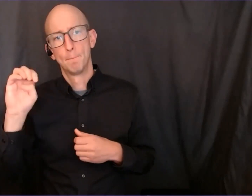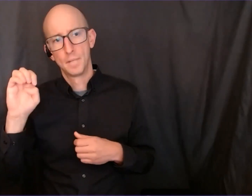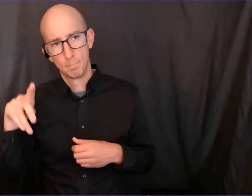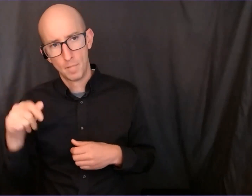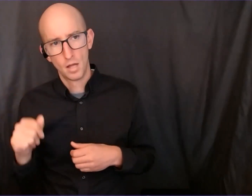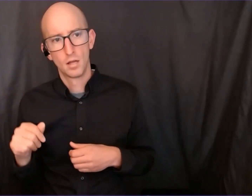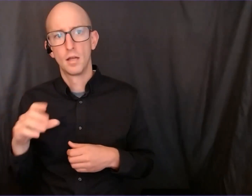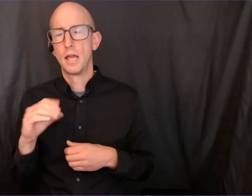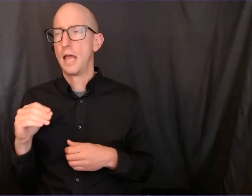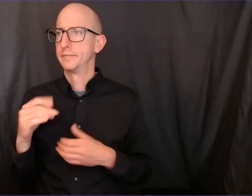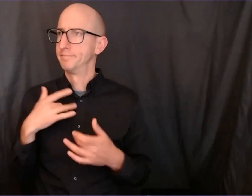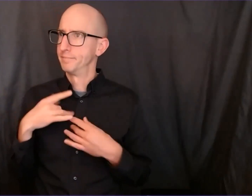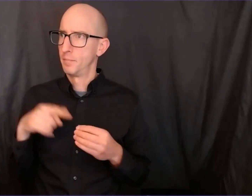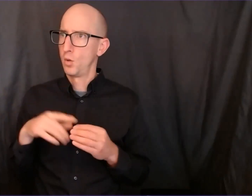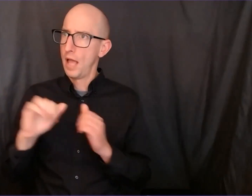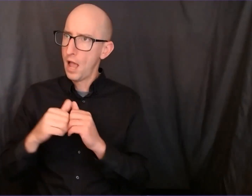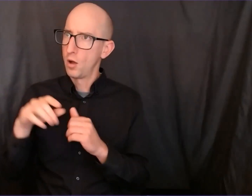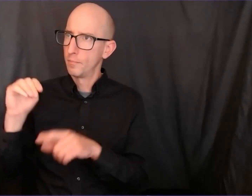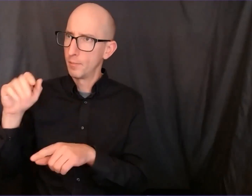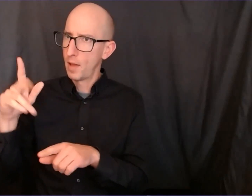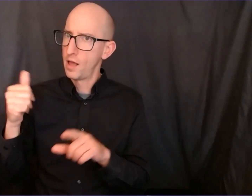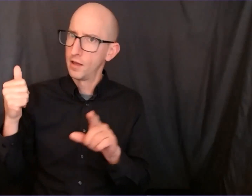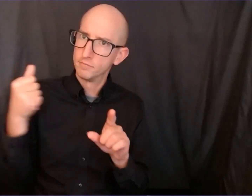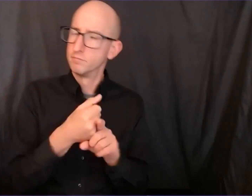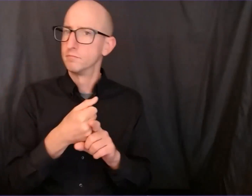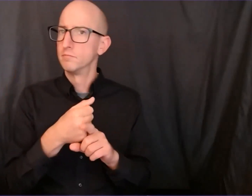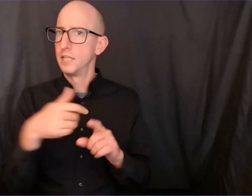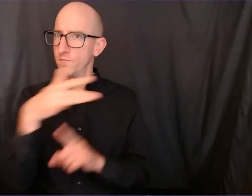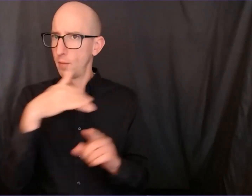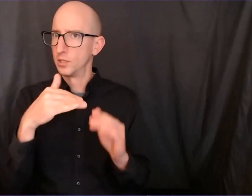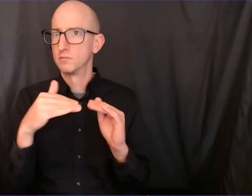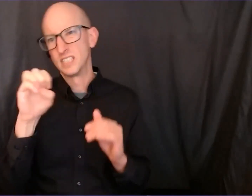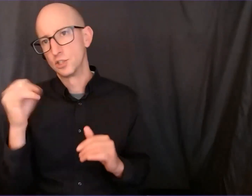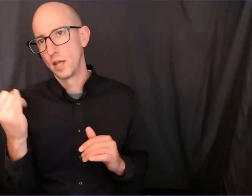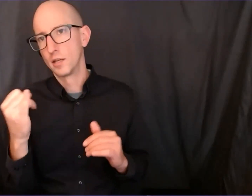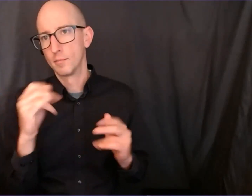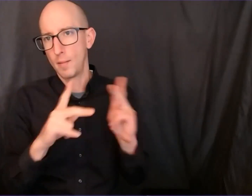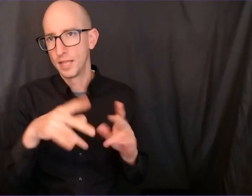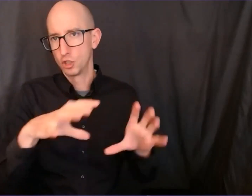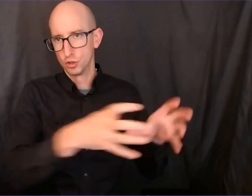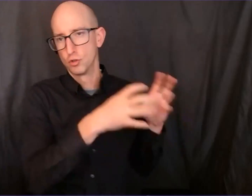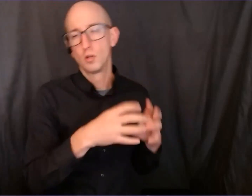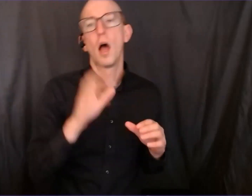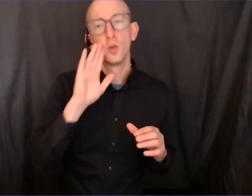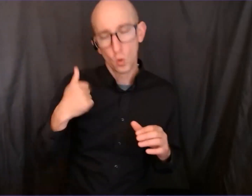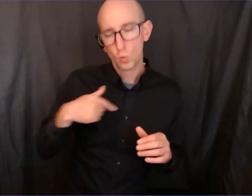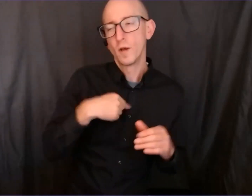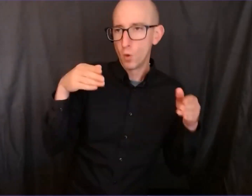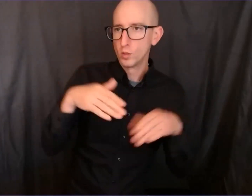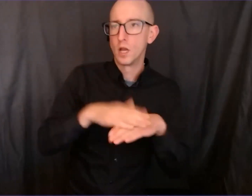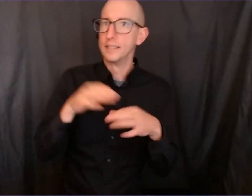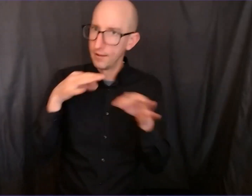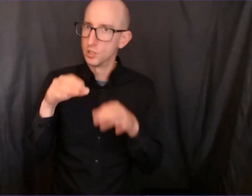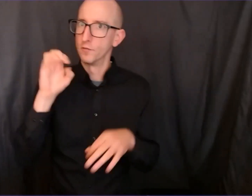it impacts environmental justice populations. And I know we're focused on the EJ definition right now, and